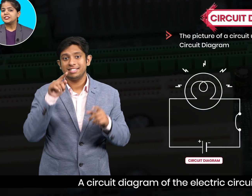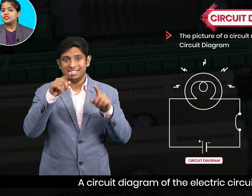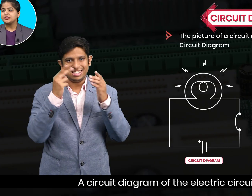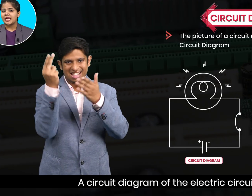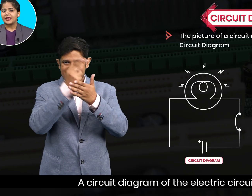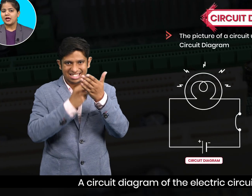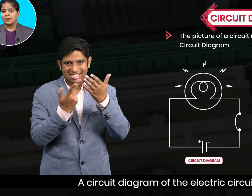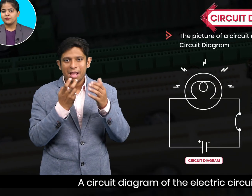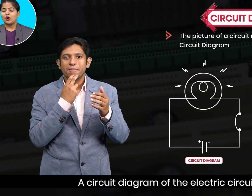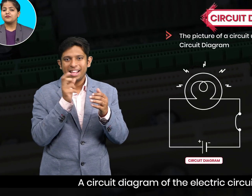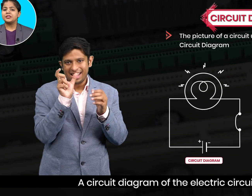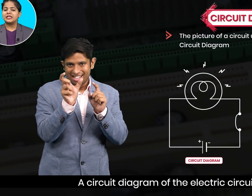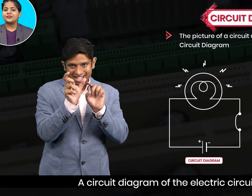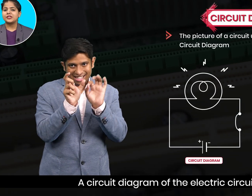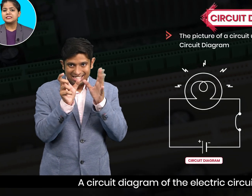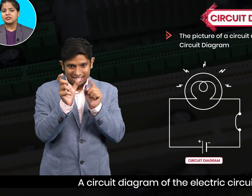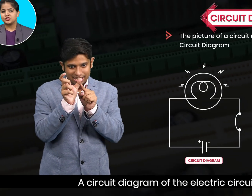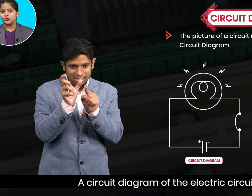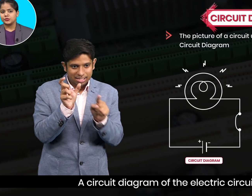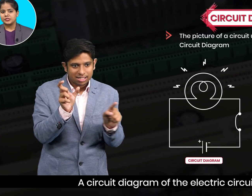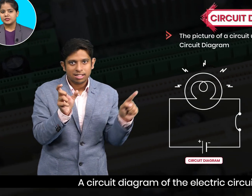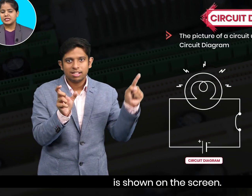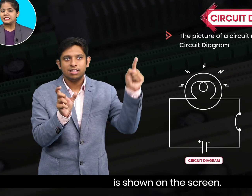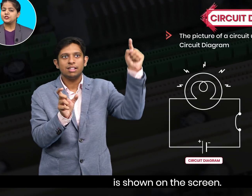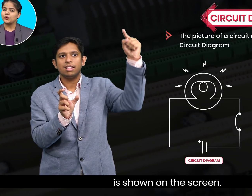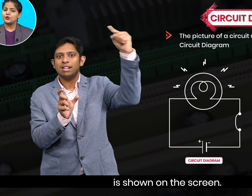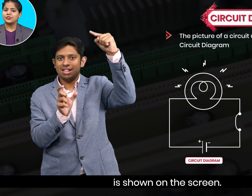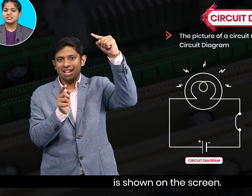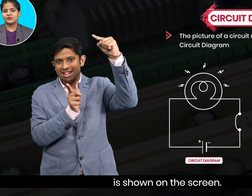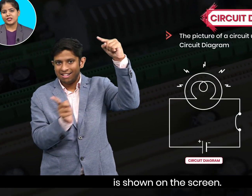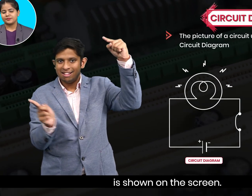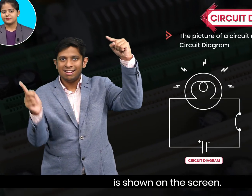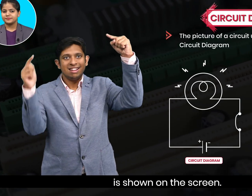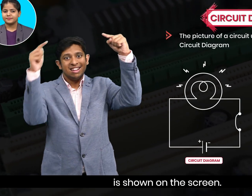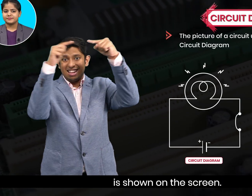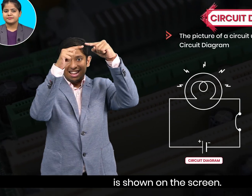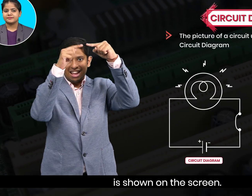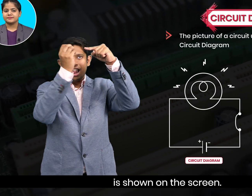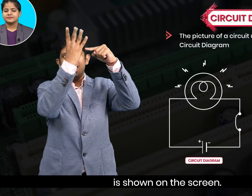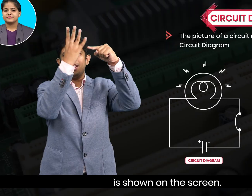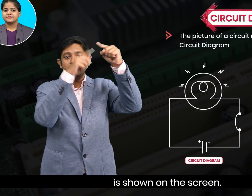A circuit diagram of the electric circuit is shown on the screen.